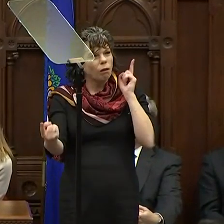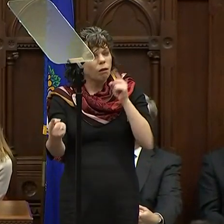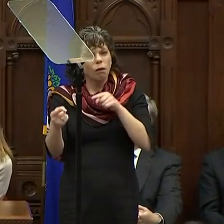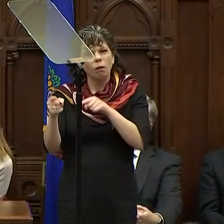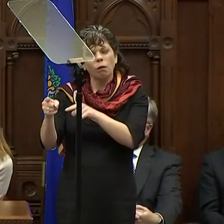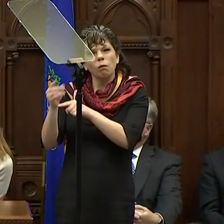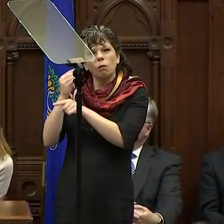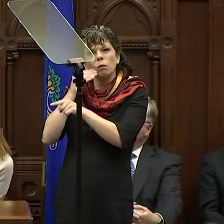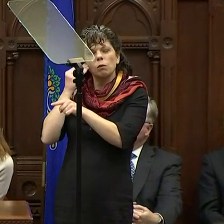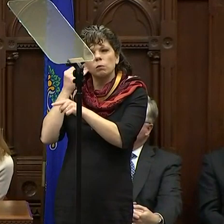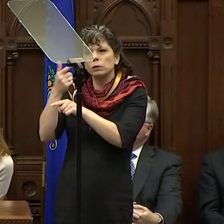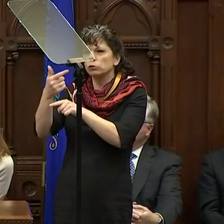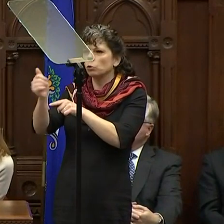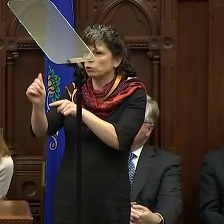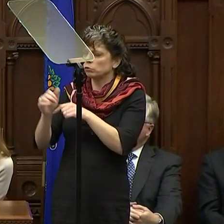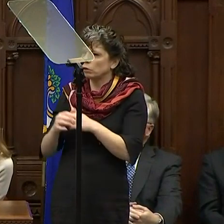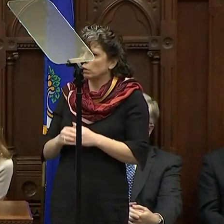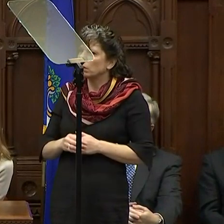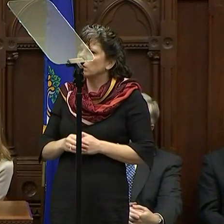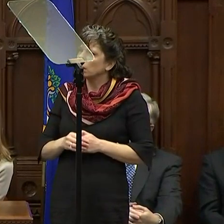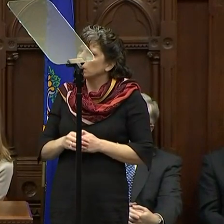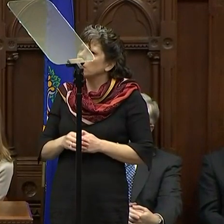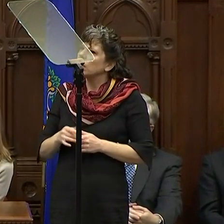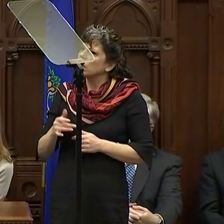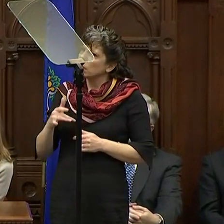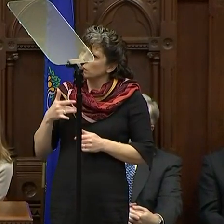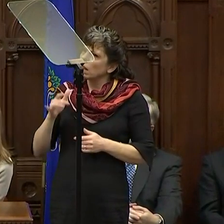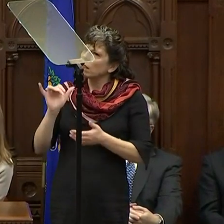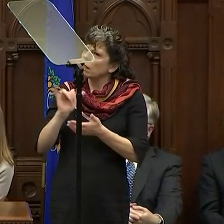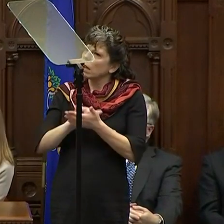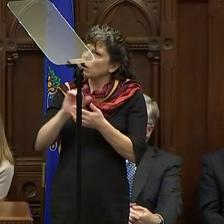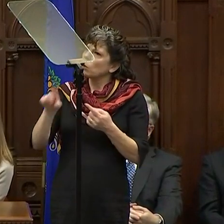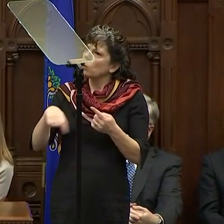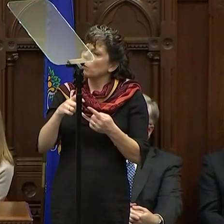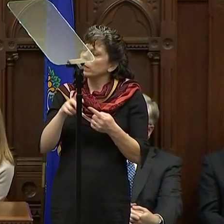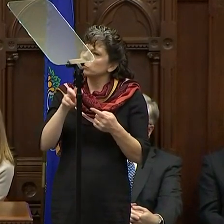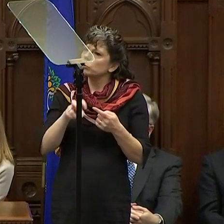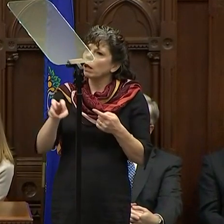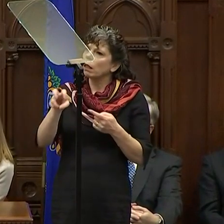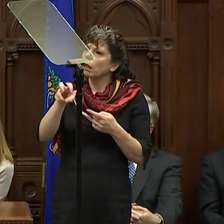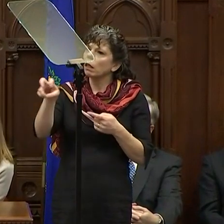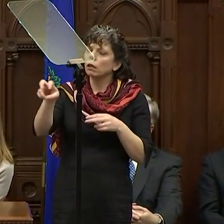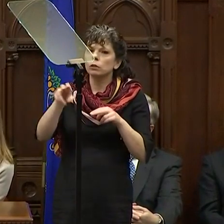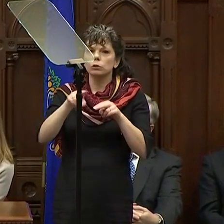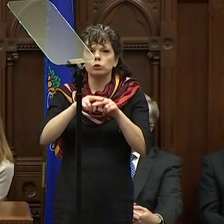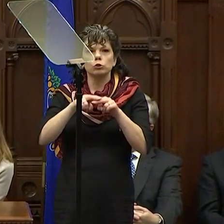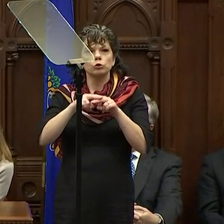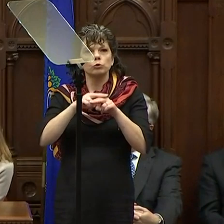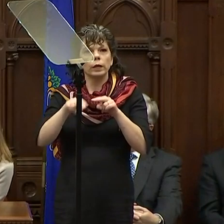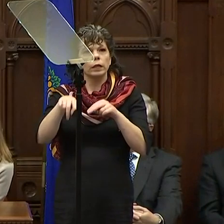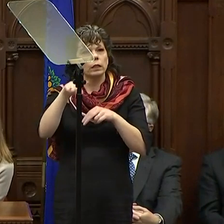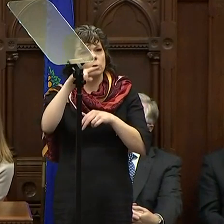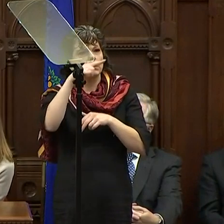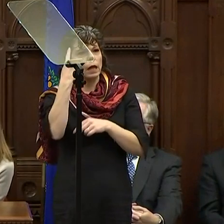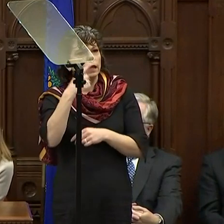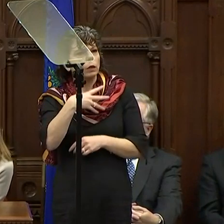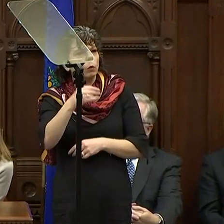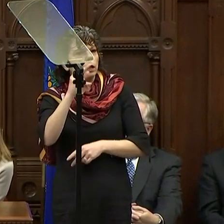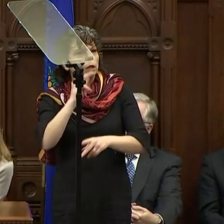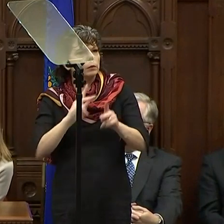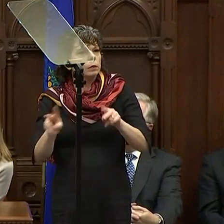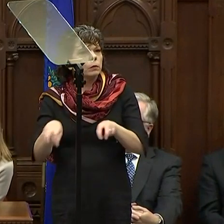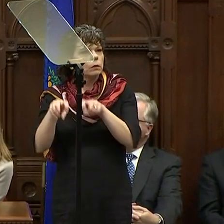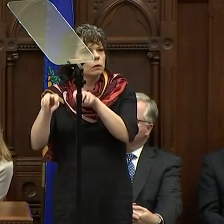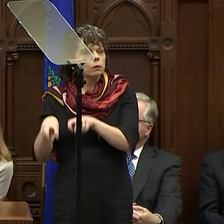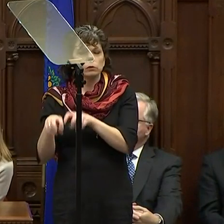Georgia. He felt that especially as he traveled in a train car where blacks and whites sat together from Hartford